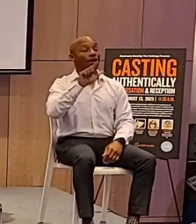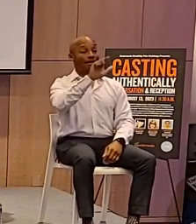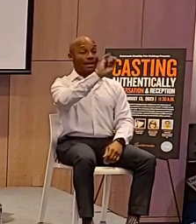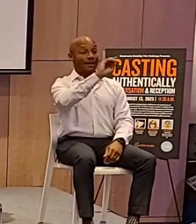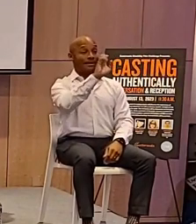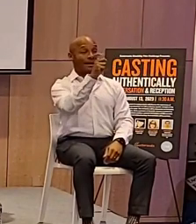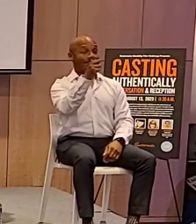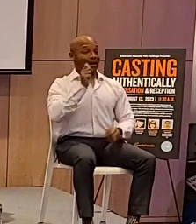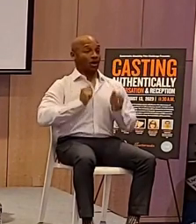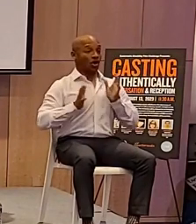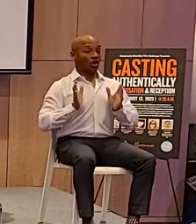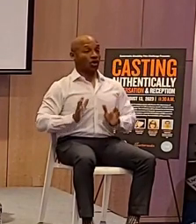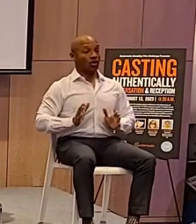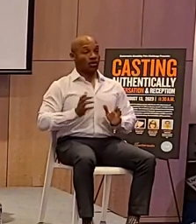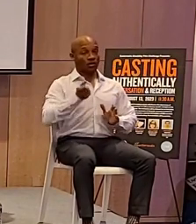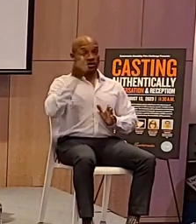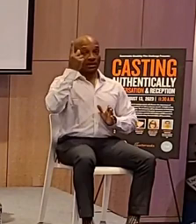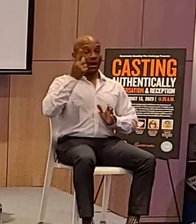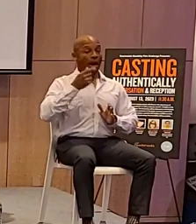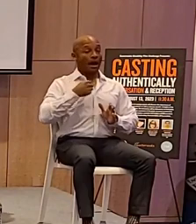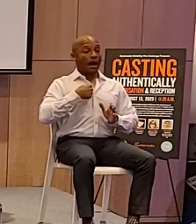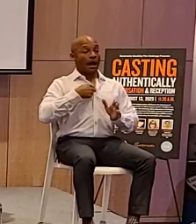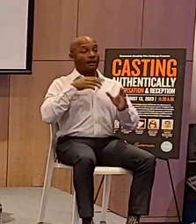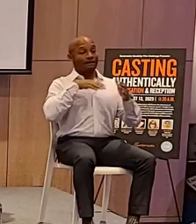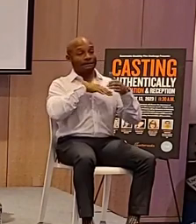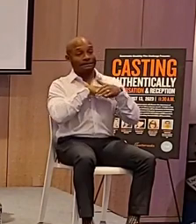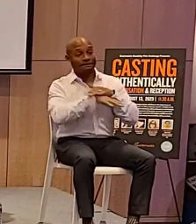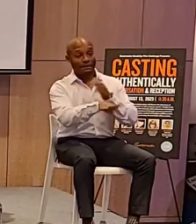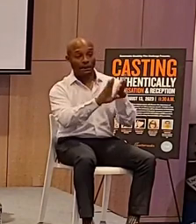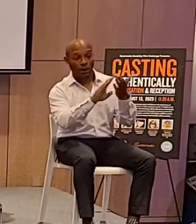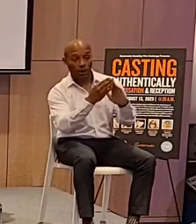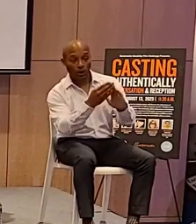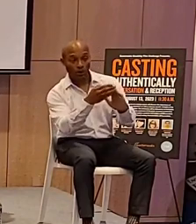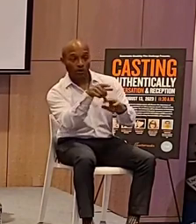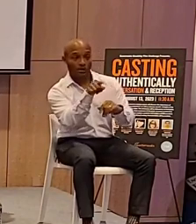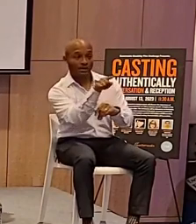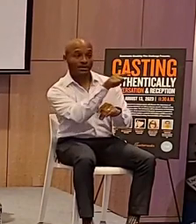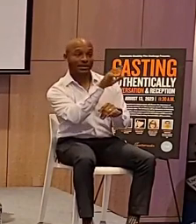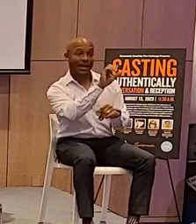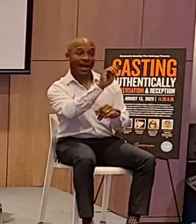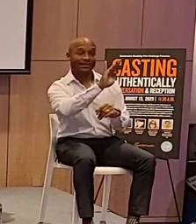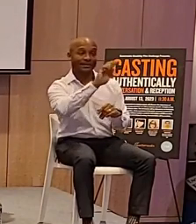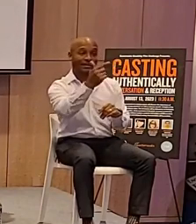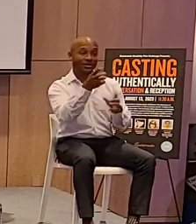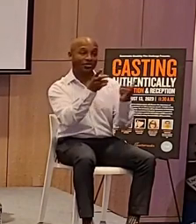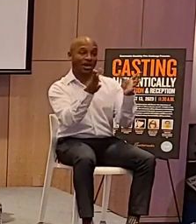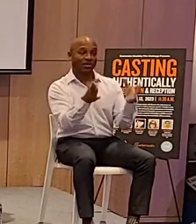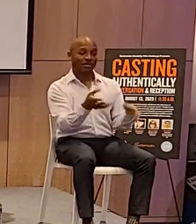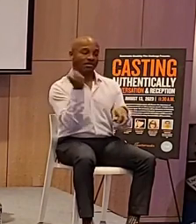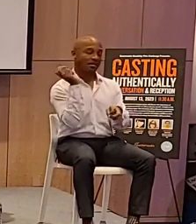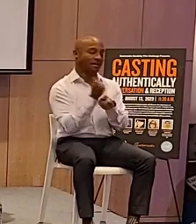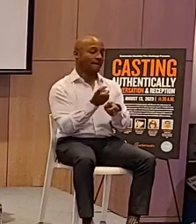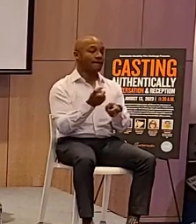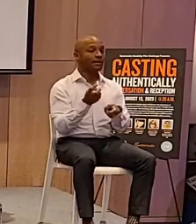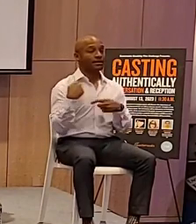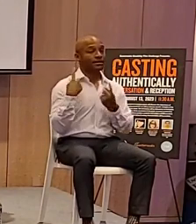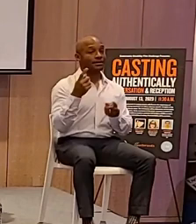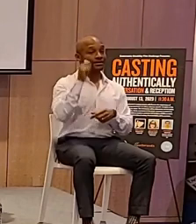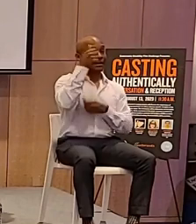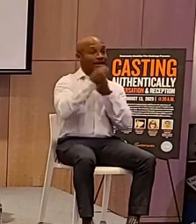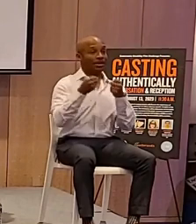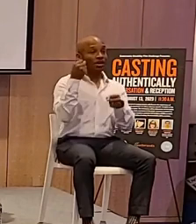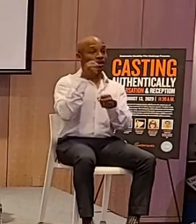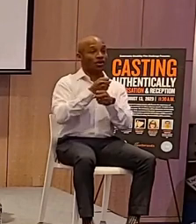the community of casting directors. You know, I always heard for the last 10 years of my career, you're